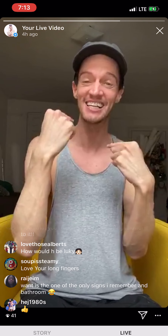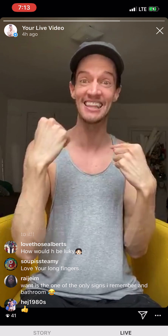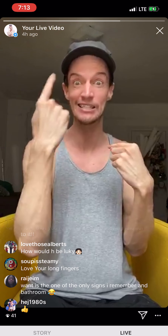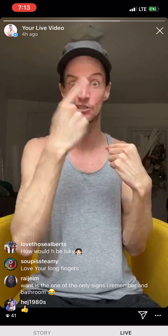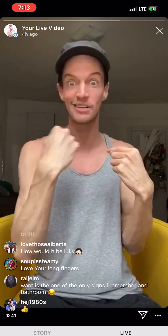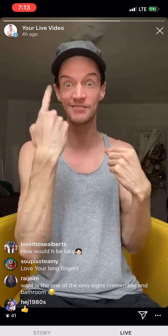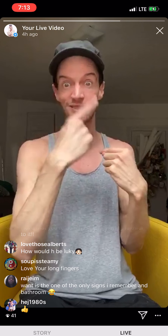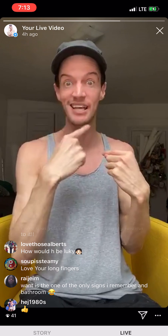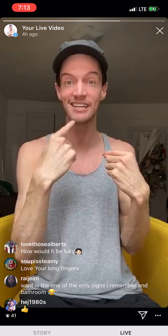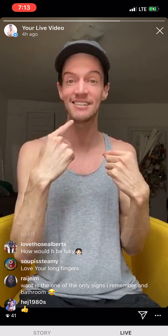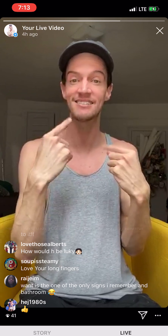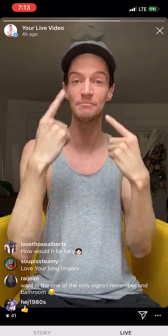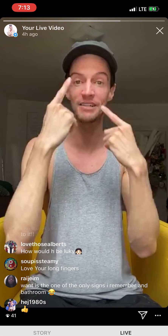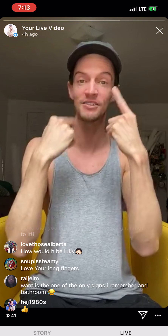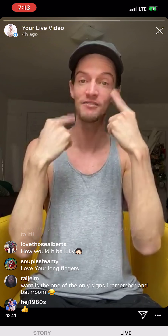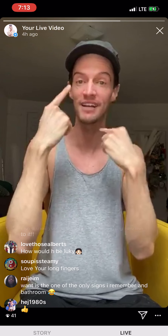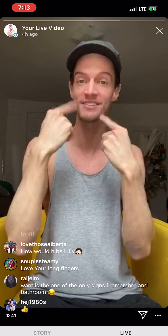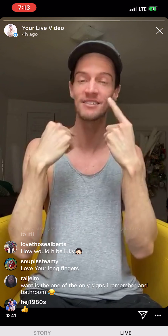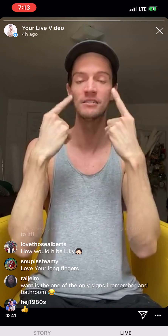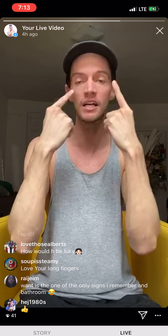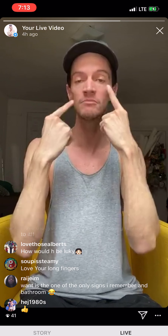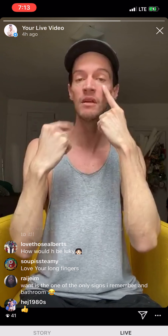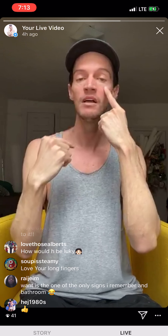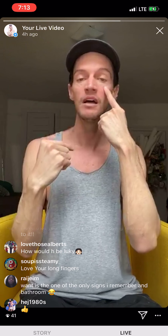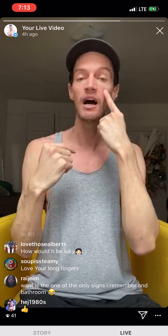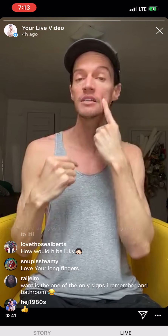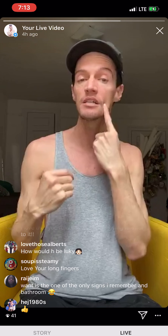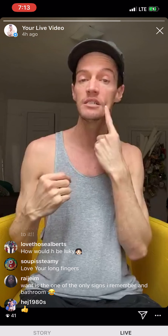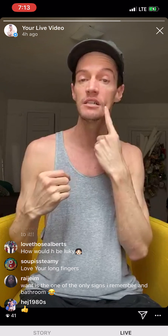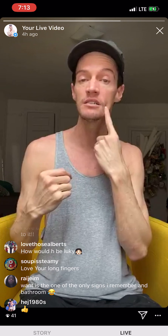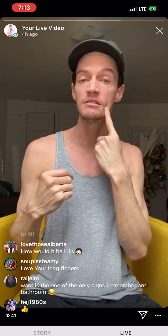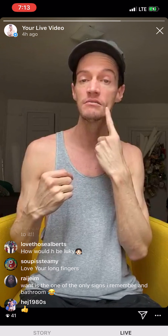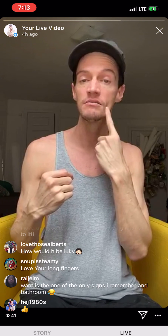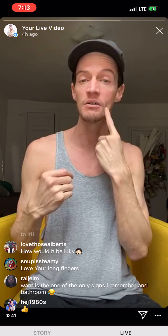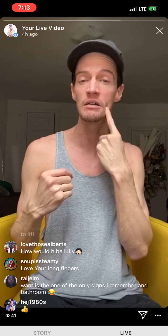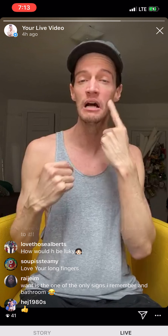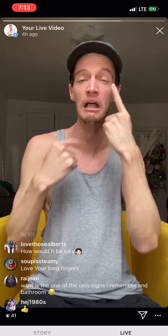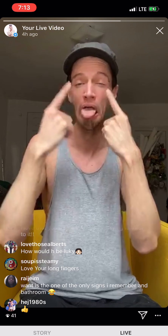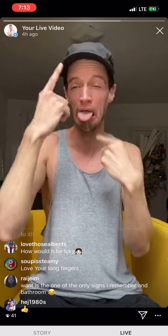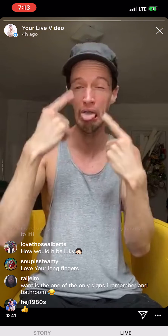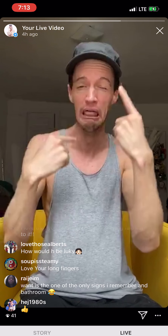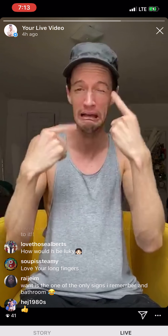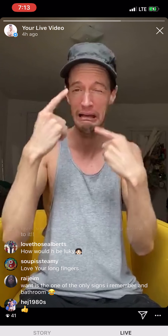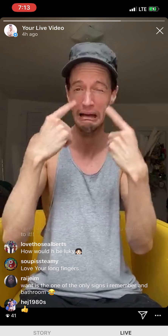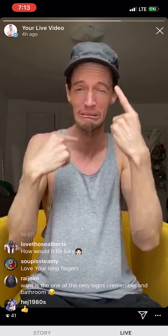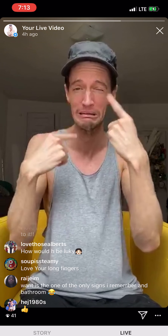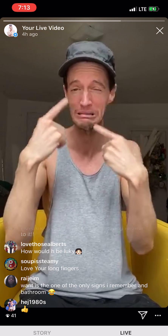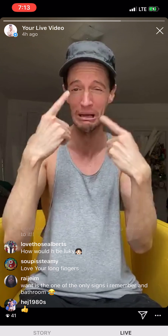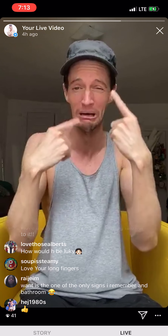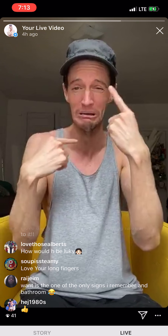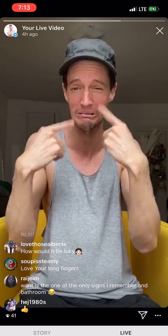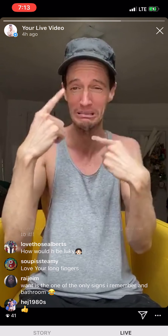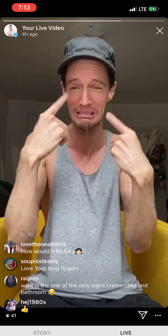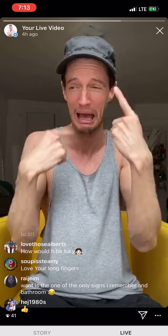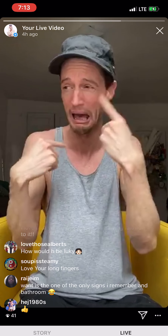and the degree of your sadness depends on your face. So like, I shed a tear. Or, I was so sad.